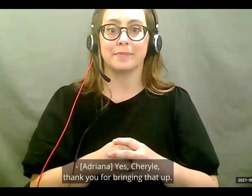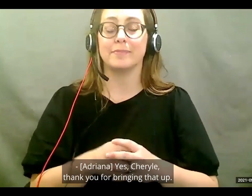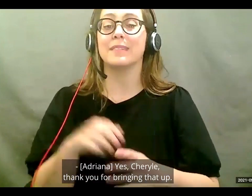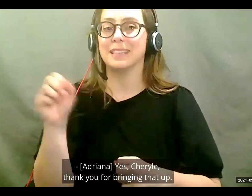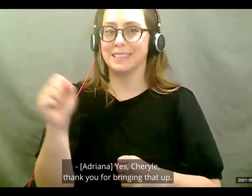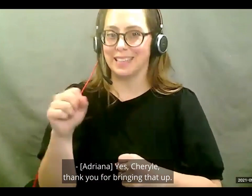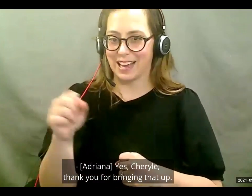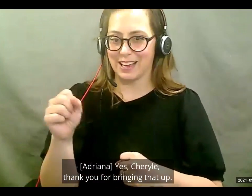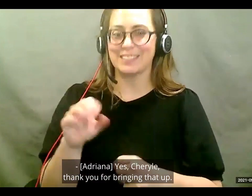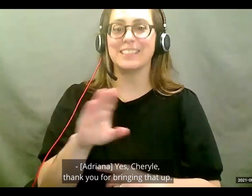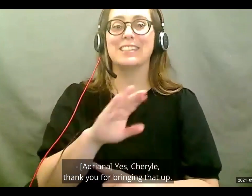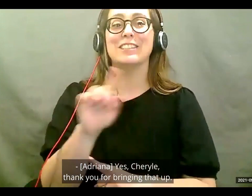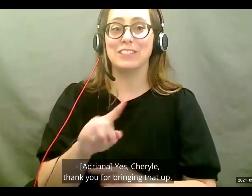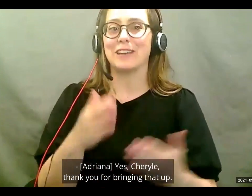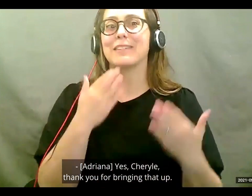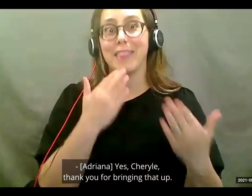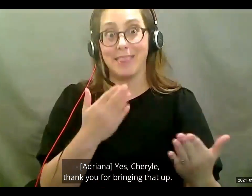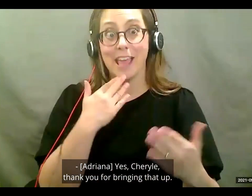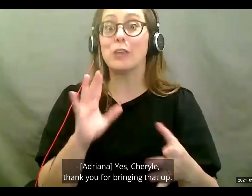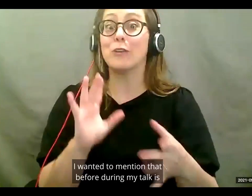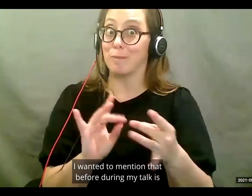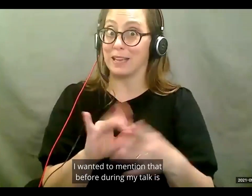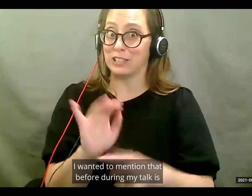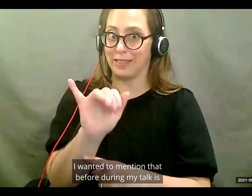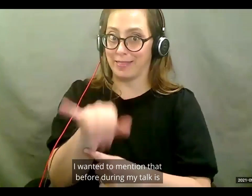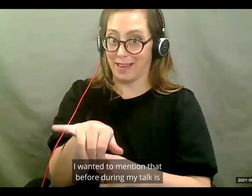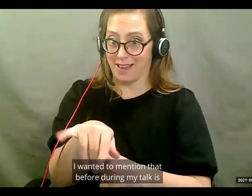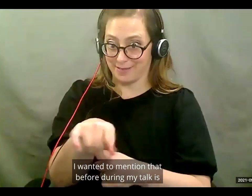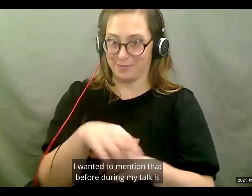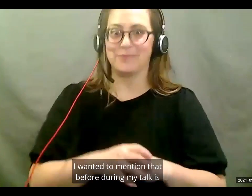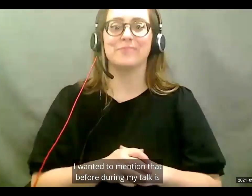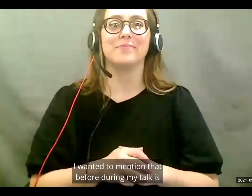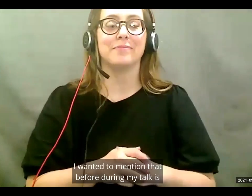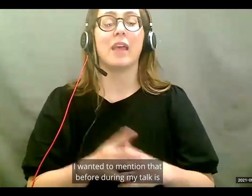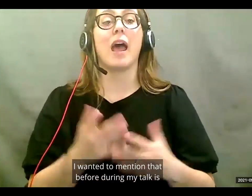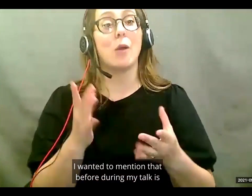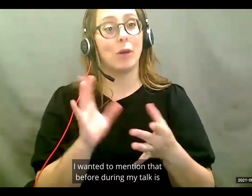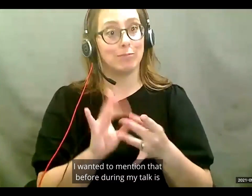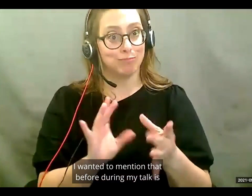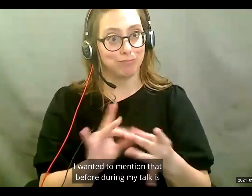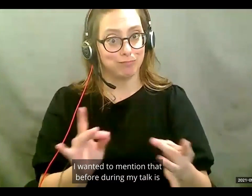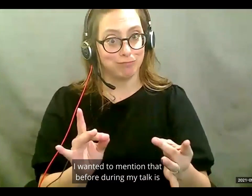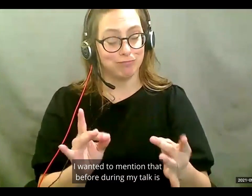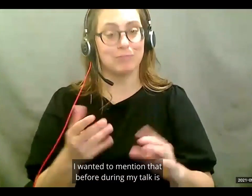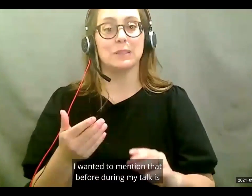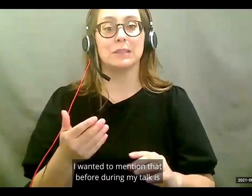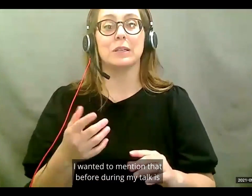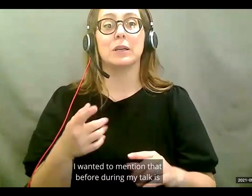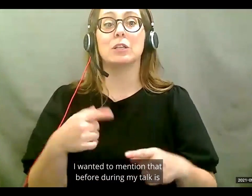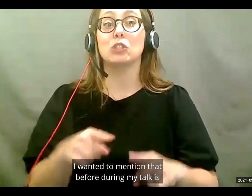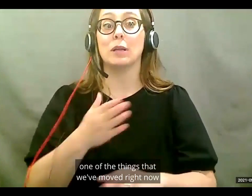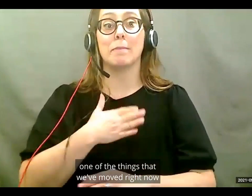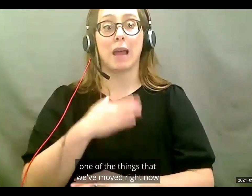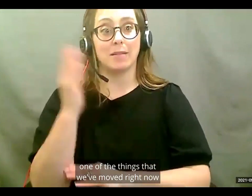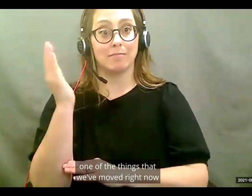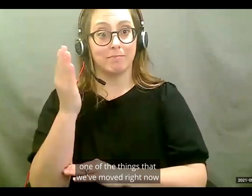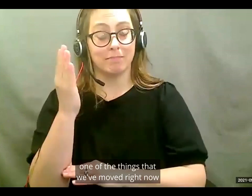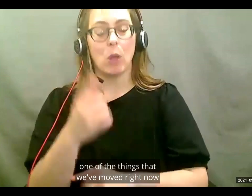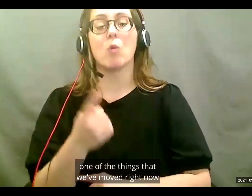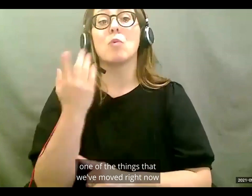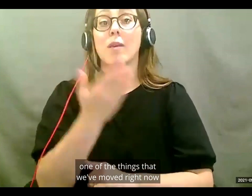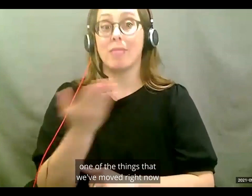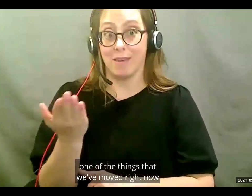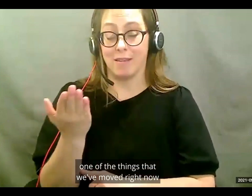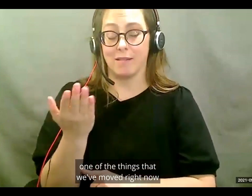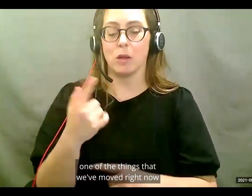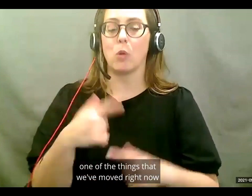Yes, Cheryle, thank you for bringing that up. I wanted to mention that before, during my talk, is one of the things that